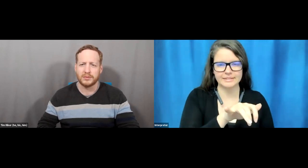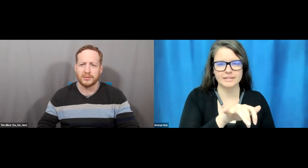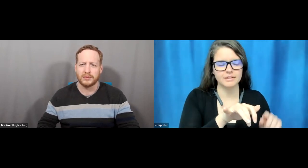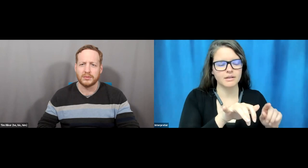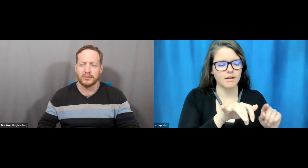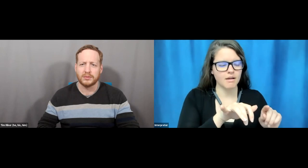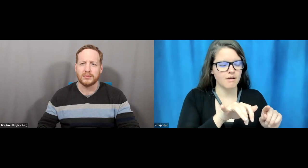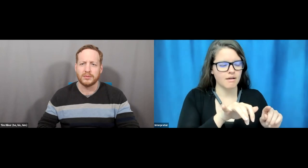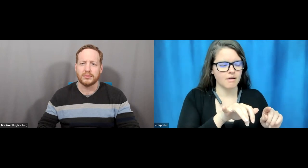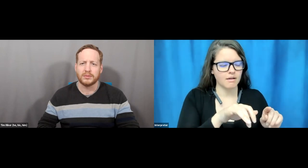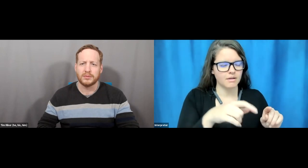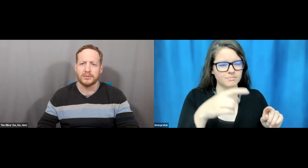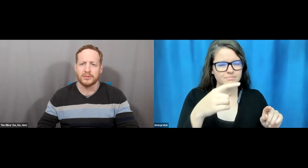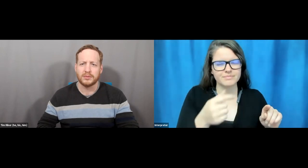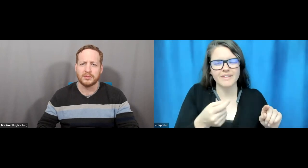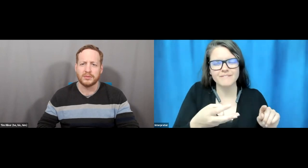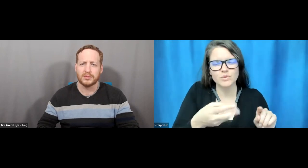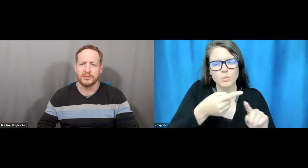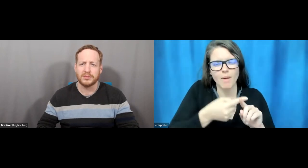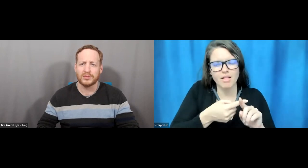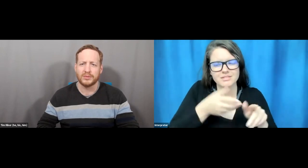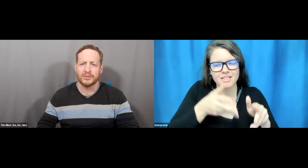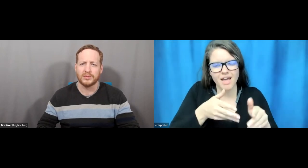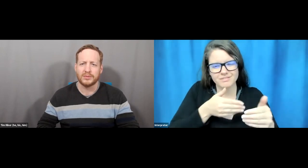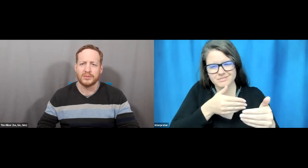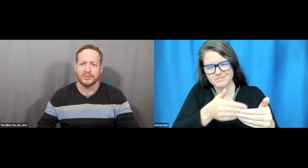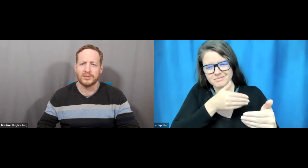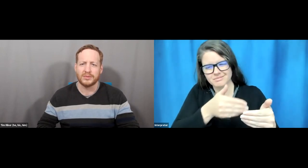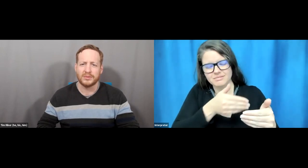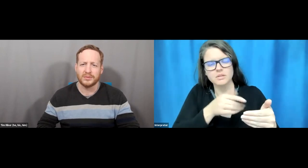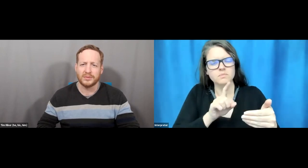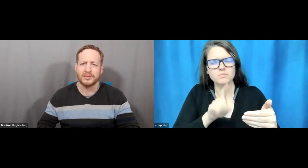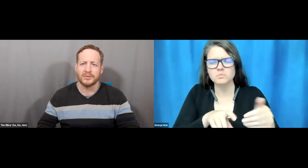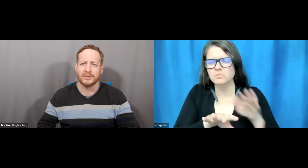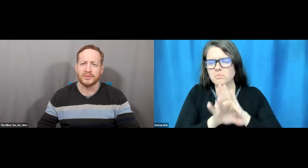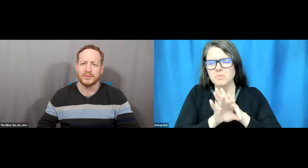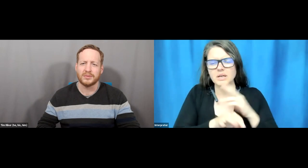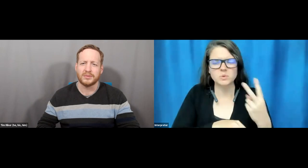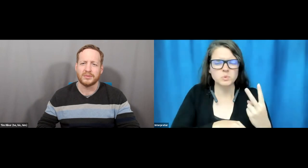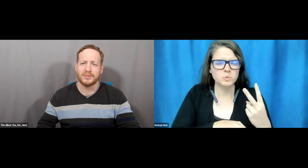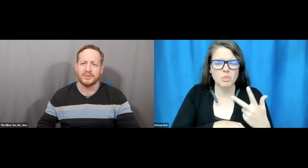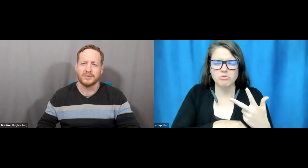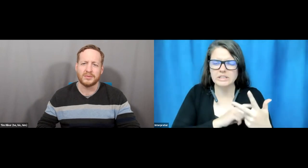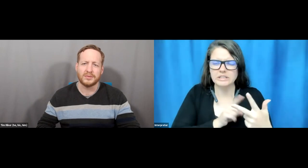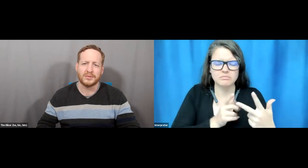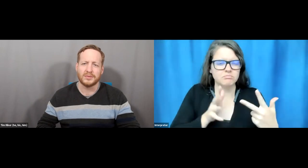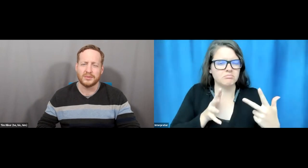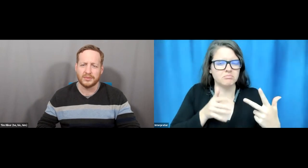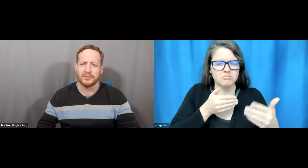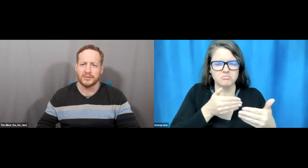the few months that we have left, we should focus on maybe two or three. Especially, I remember